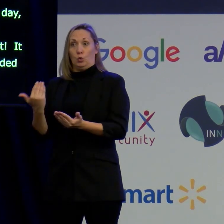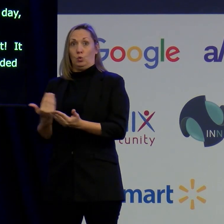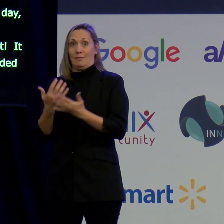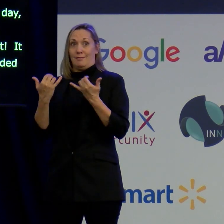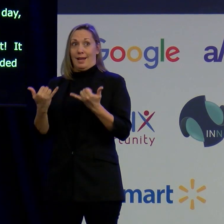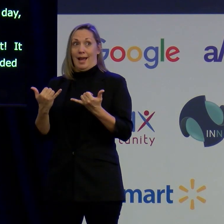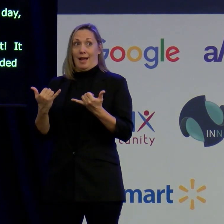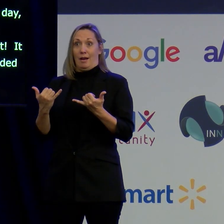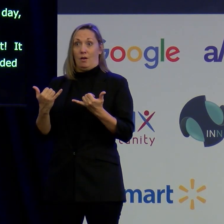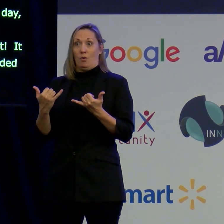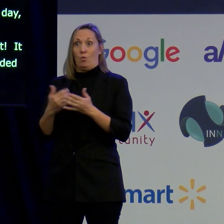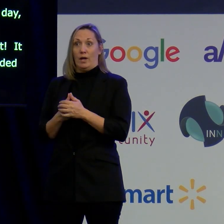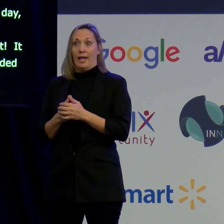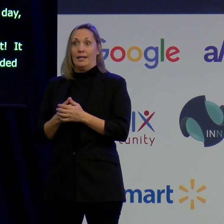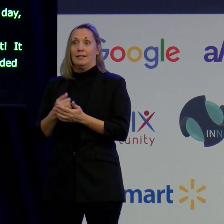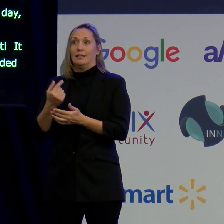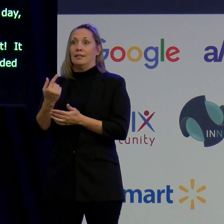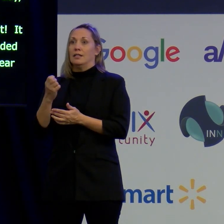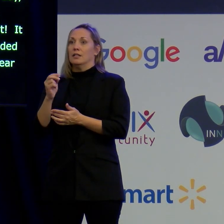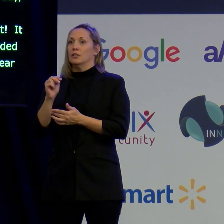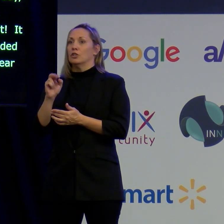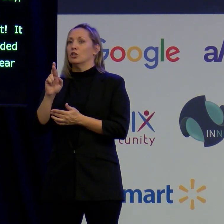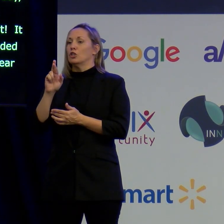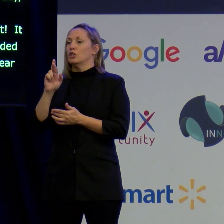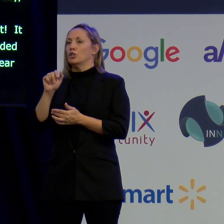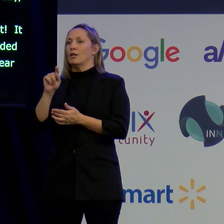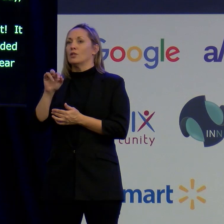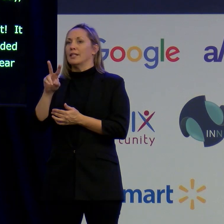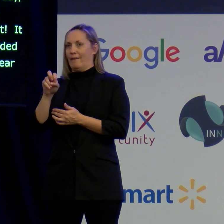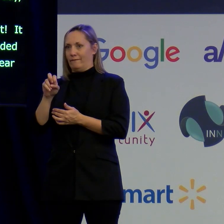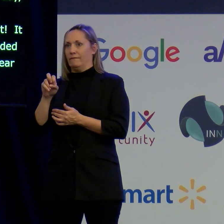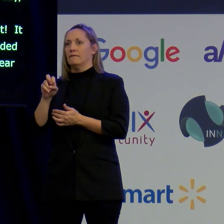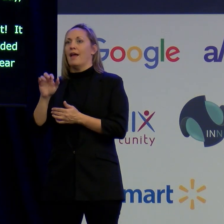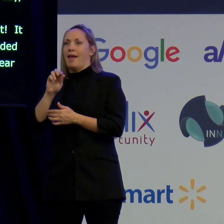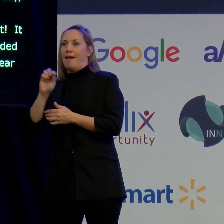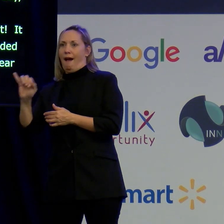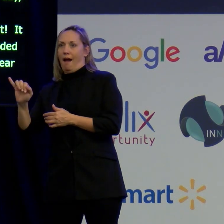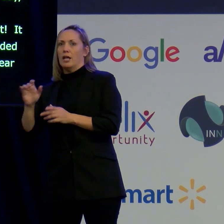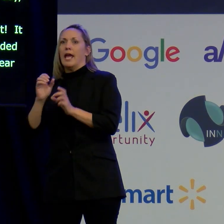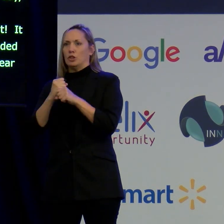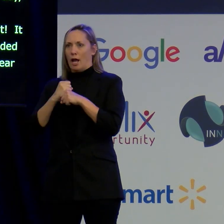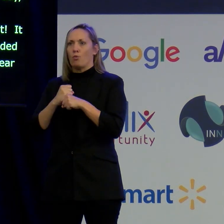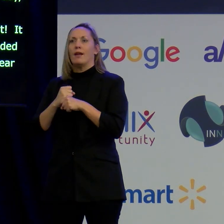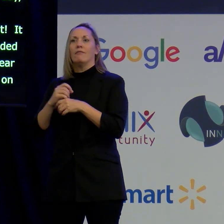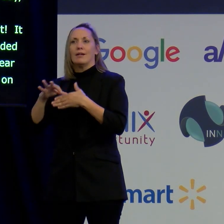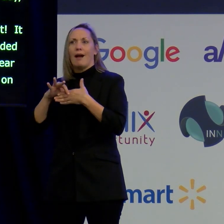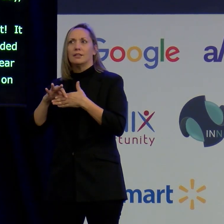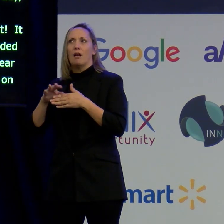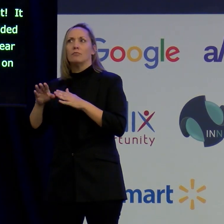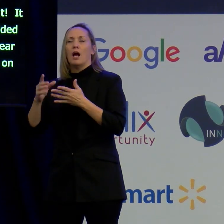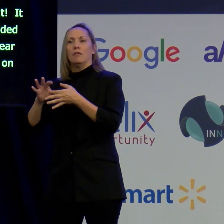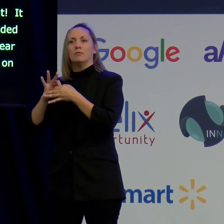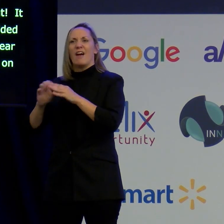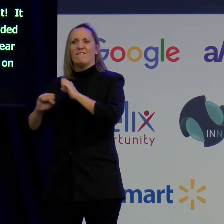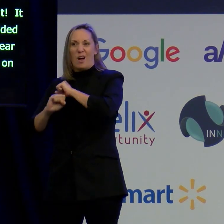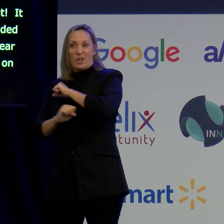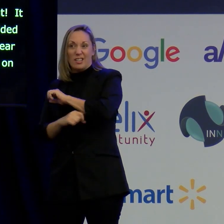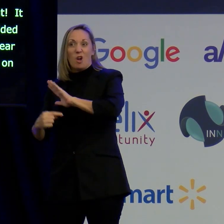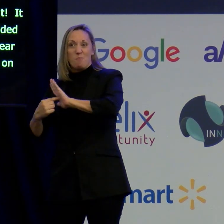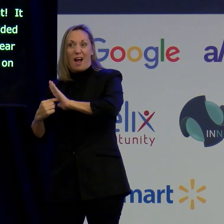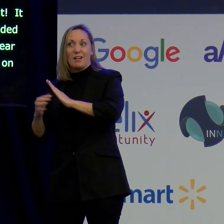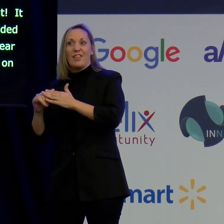is generative AI. It's generating content on the back of foundational models, which is